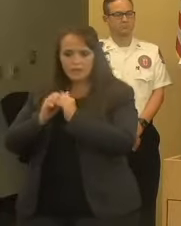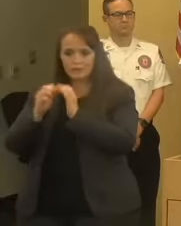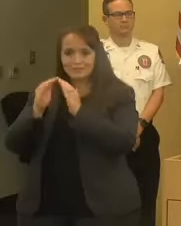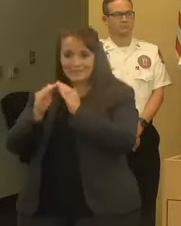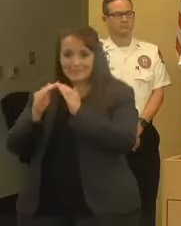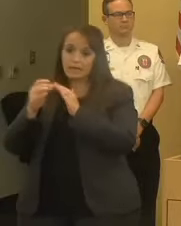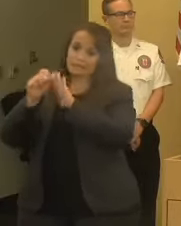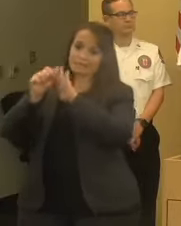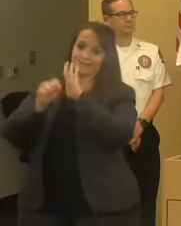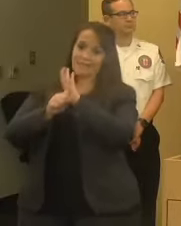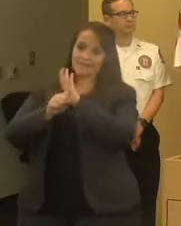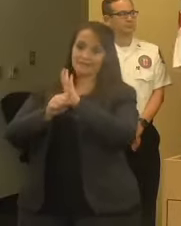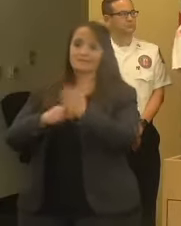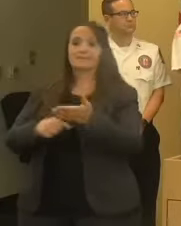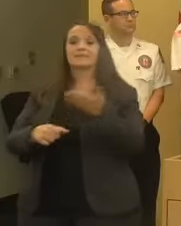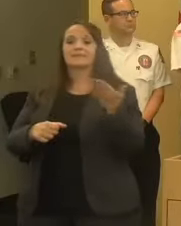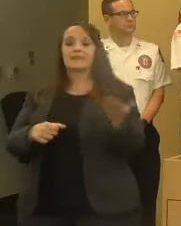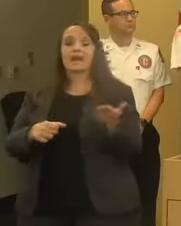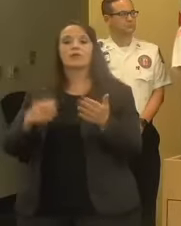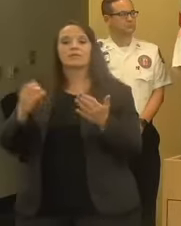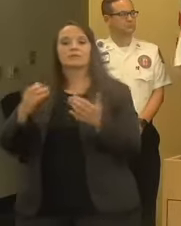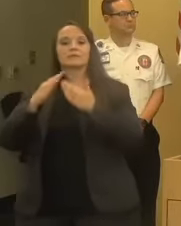it over to Chief Reynolds from City of Charleston.